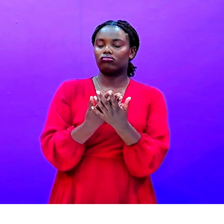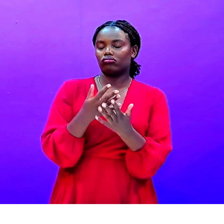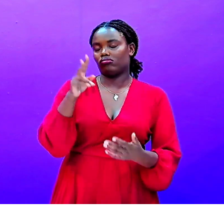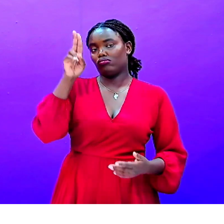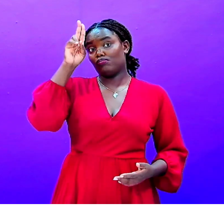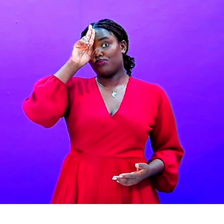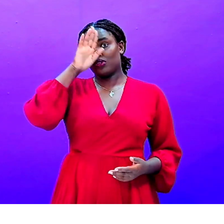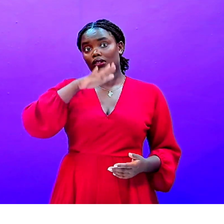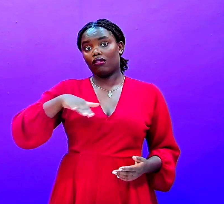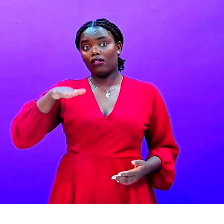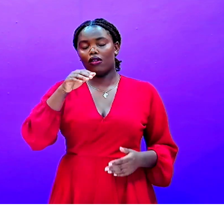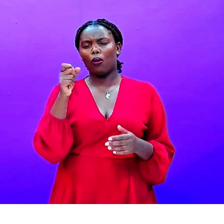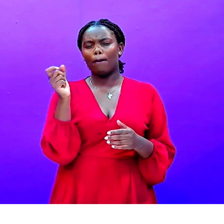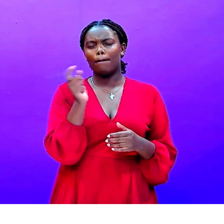police custody on June 8th.